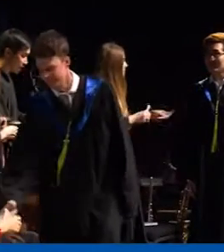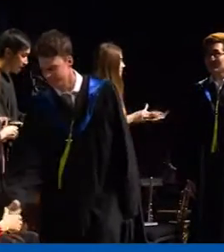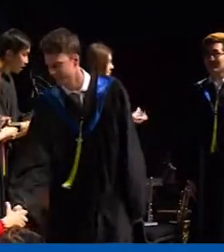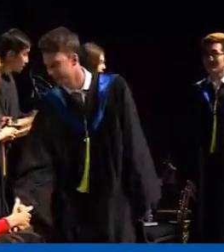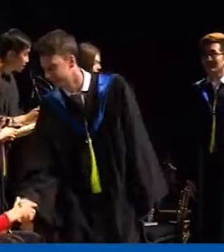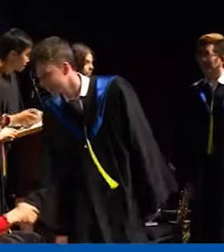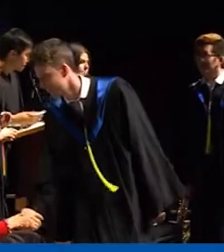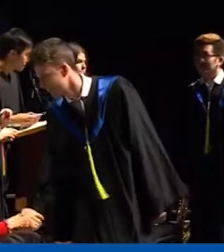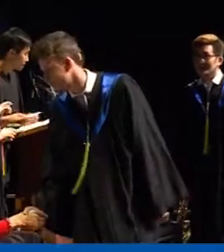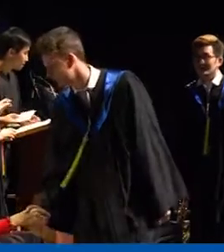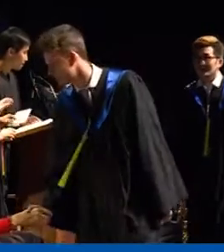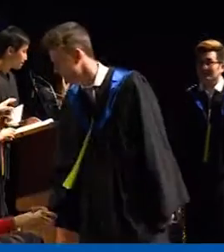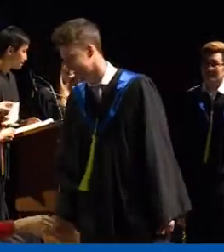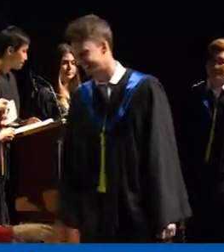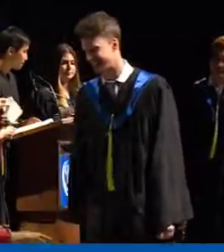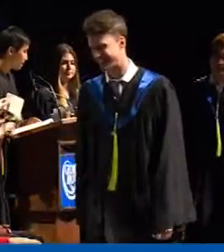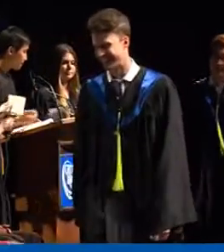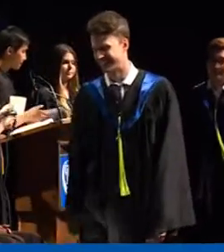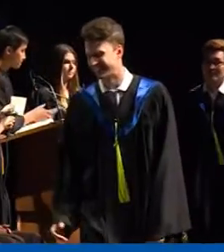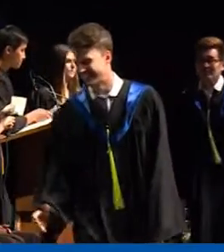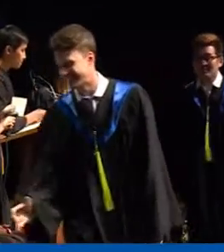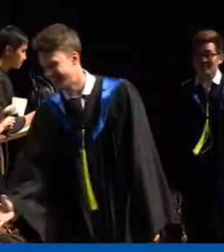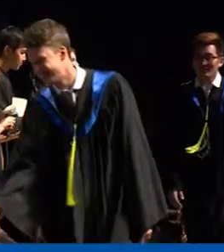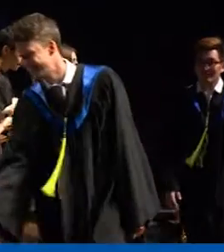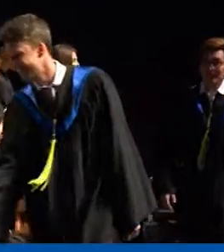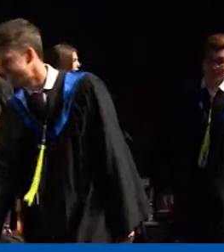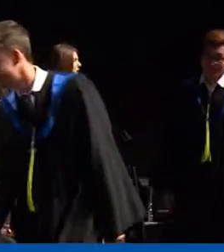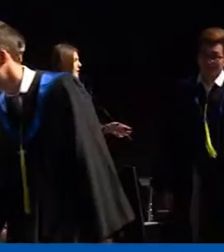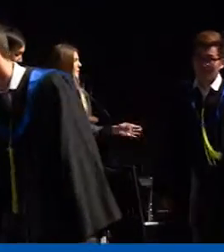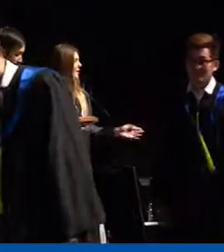Yueng Cheng.